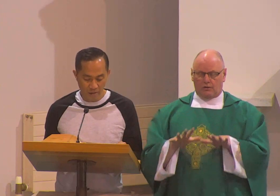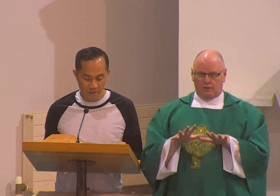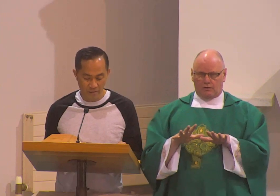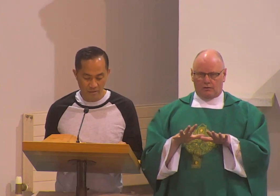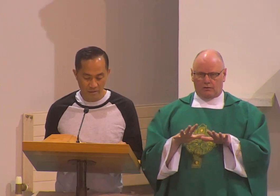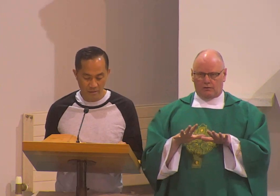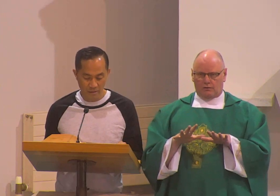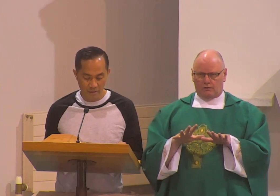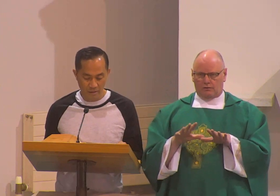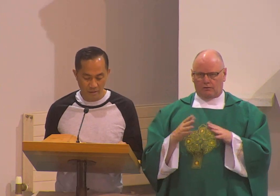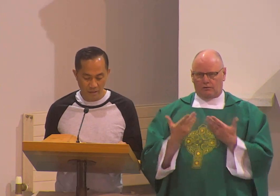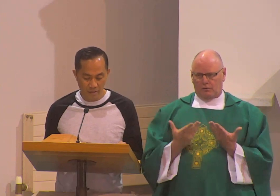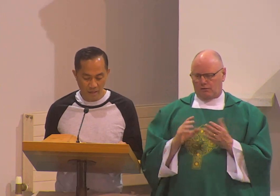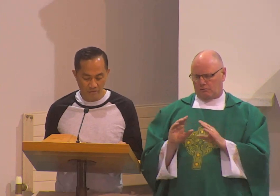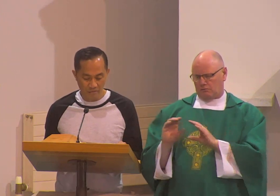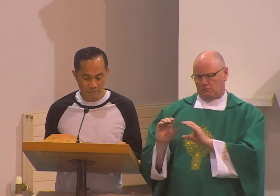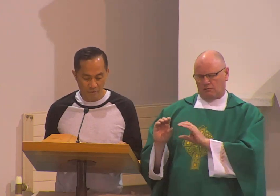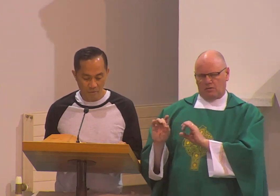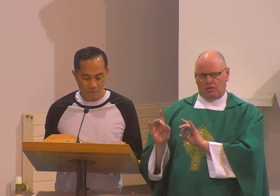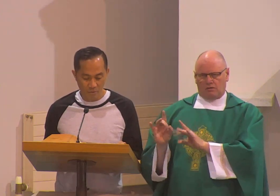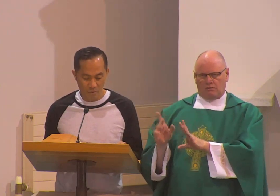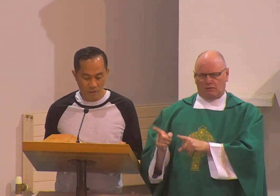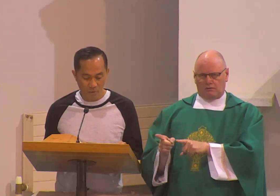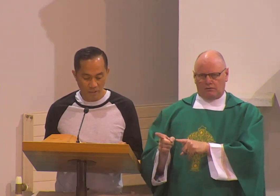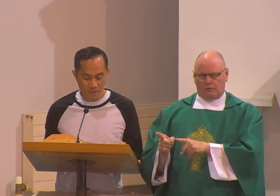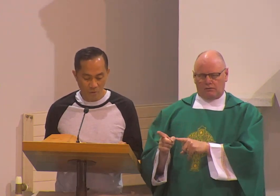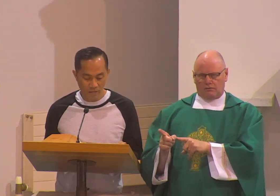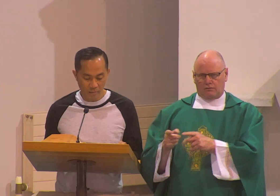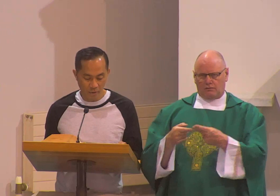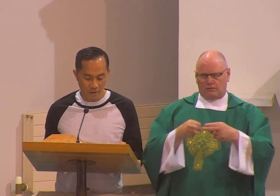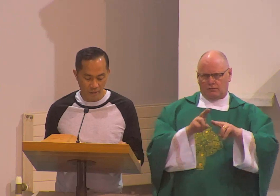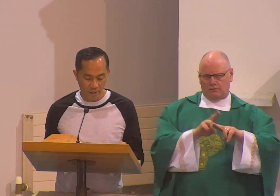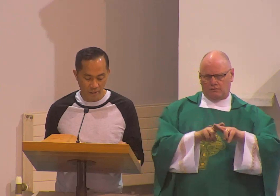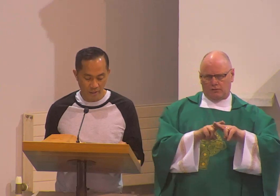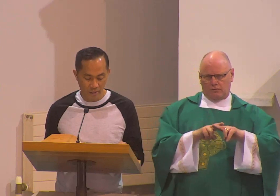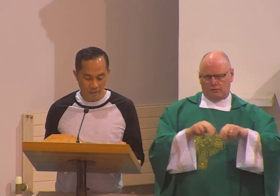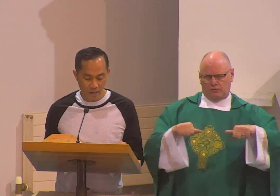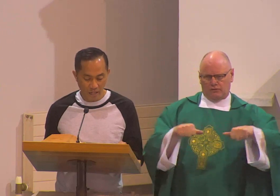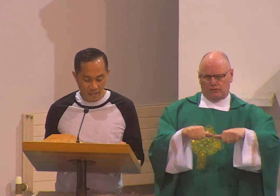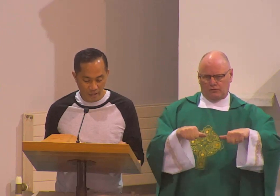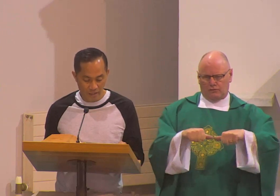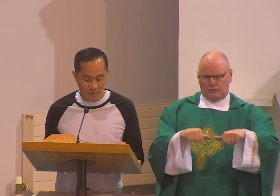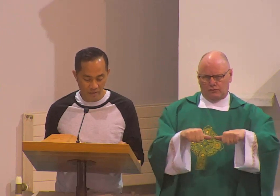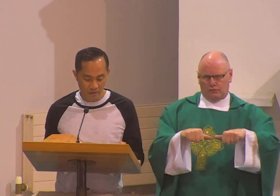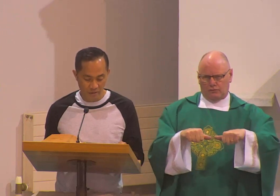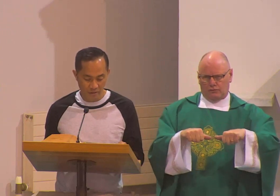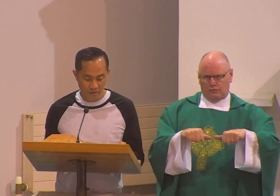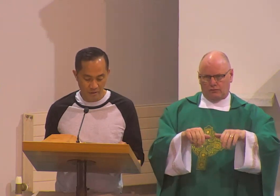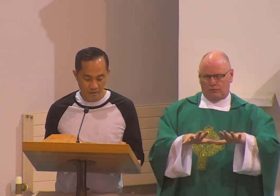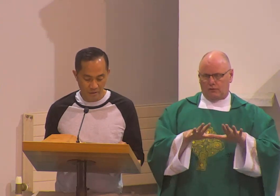none. And if what was so temporary had any